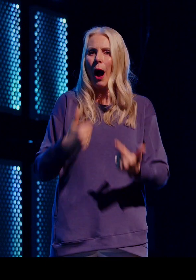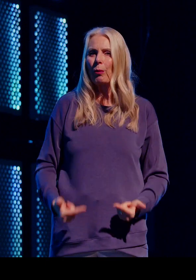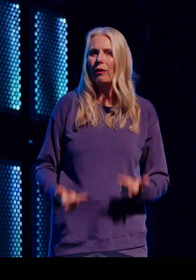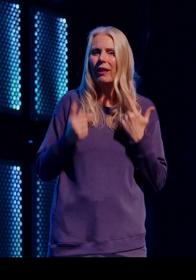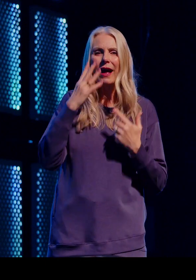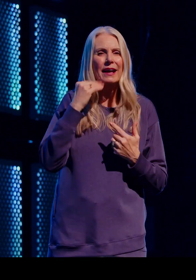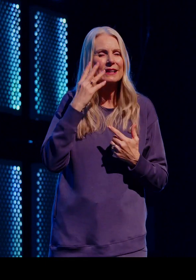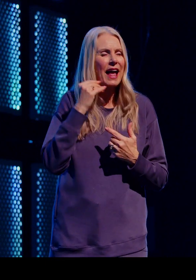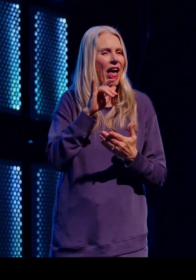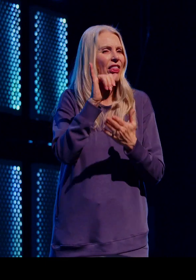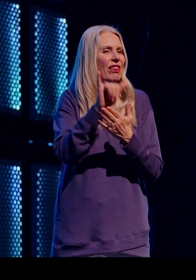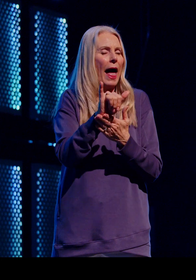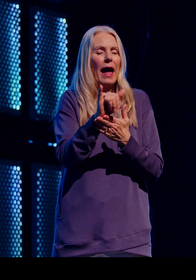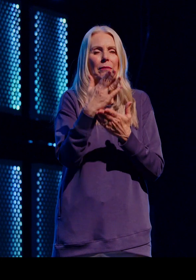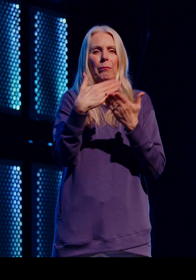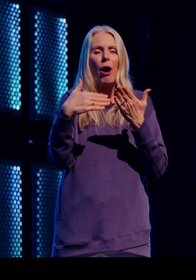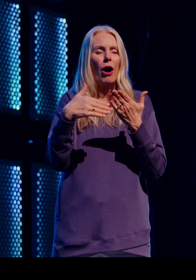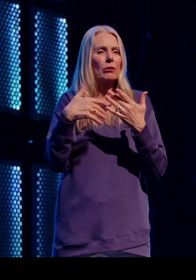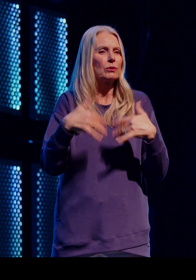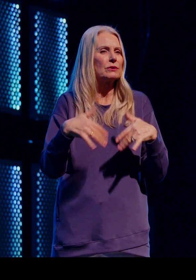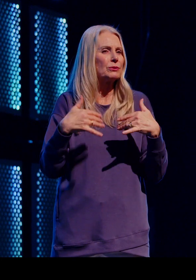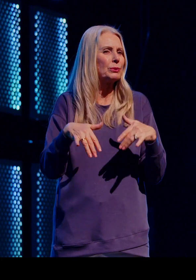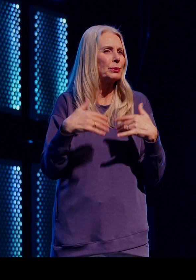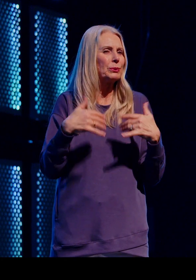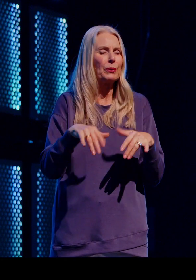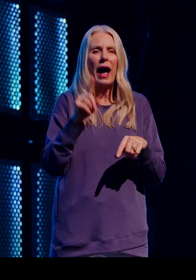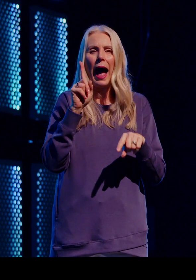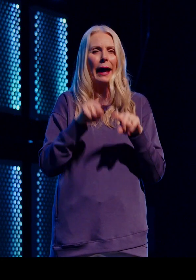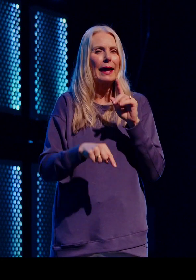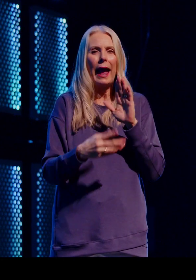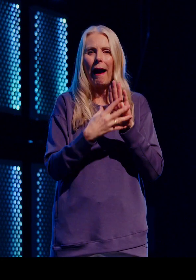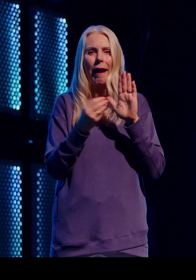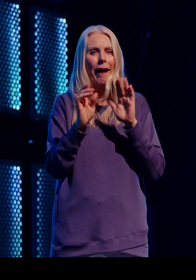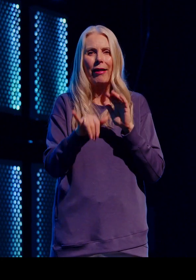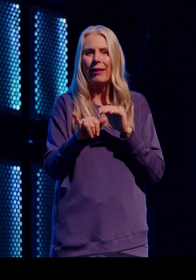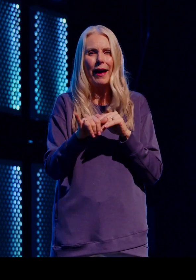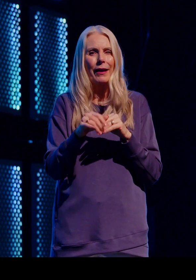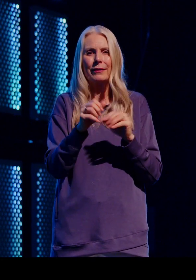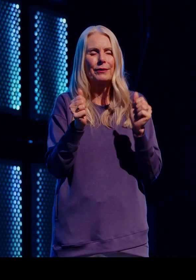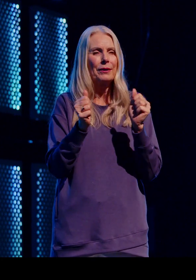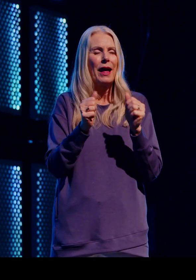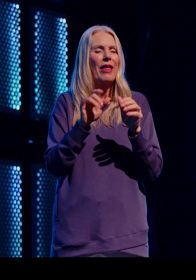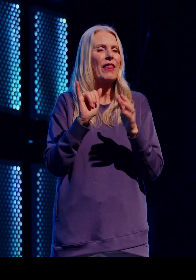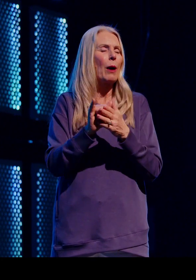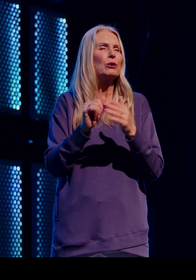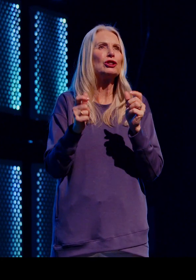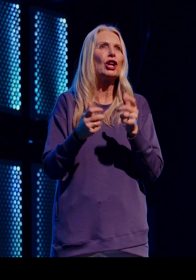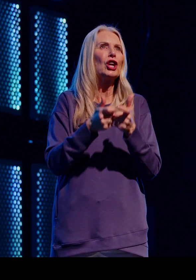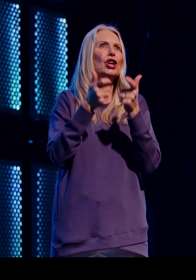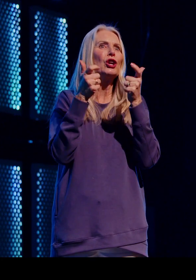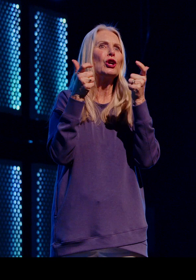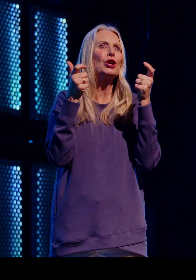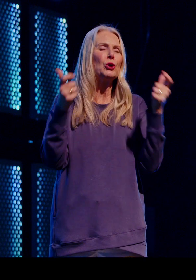that part was just something that you can't duplicate, I don't think, anywhere else. And so that was a huge part of it.